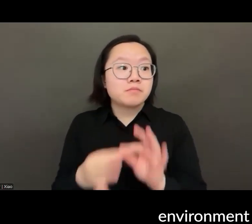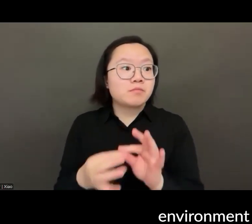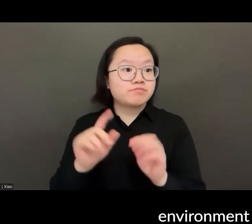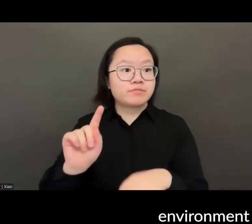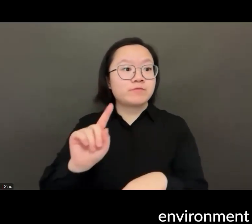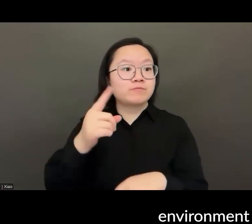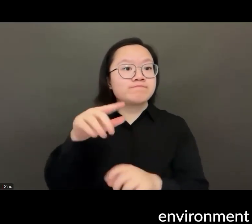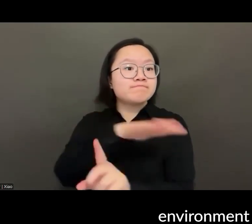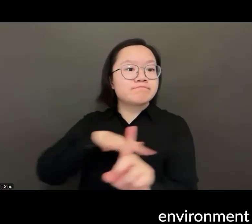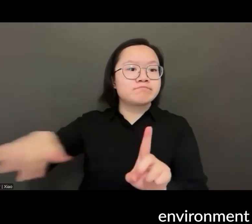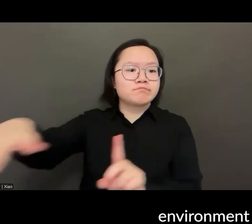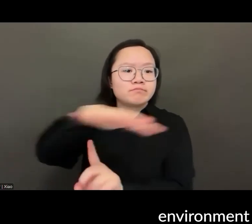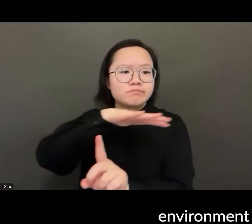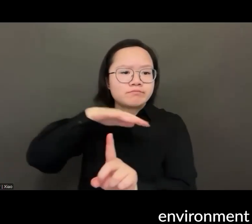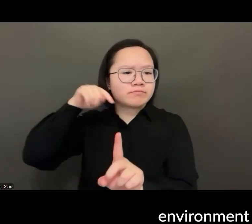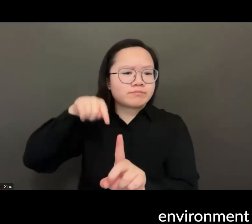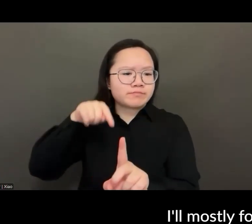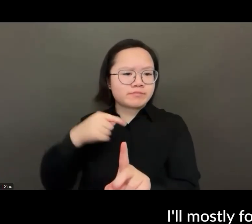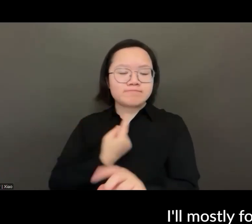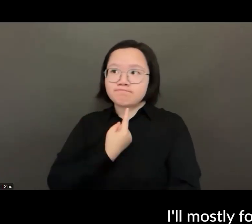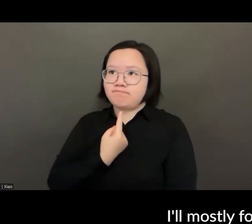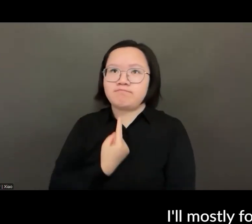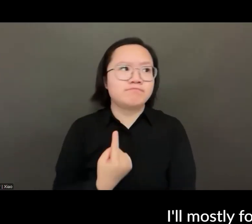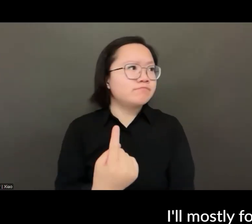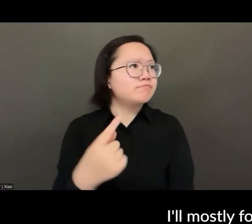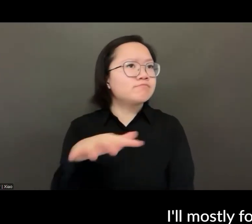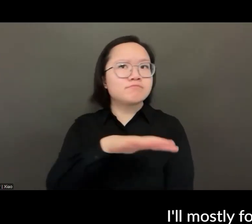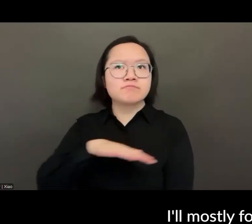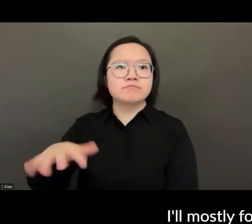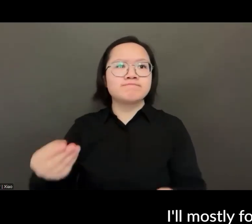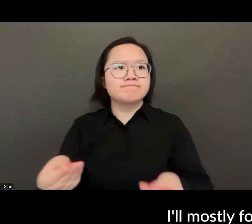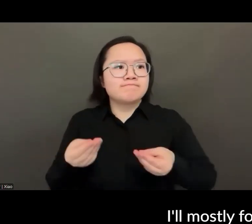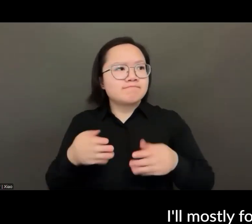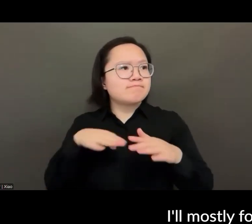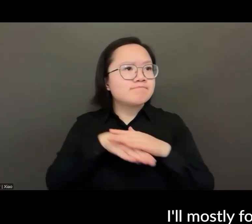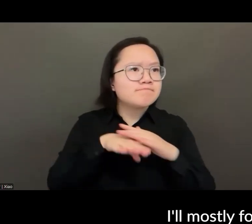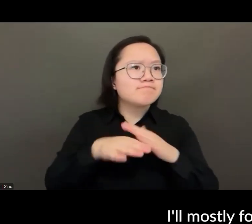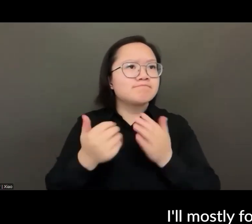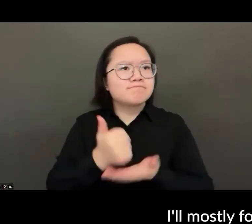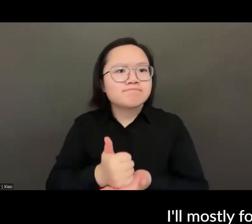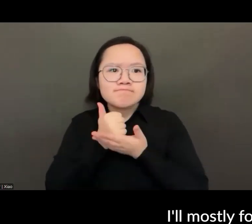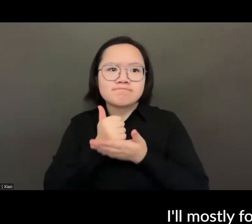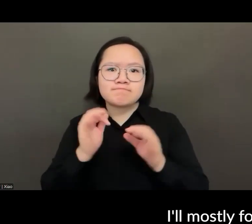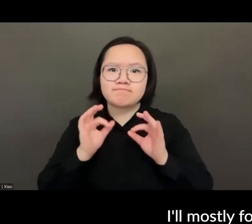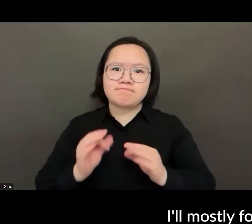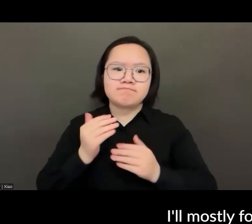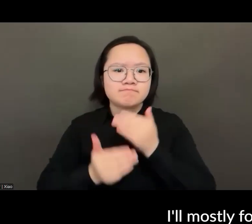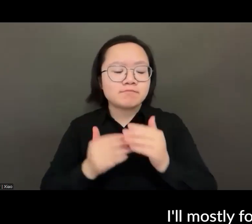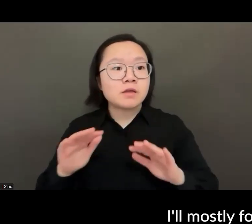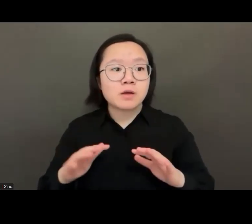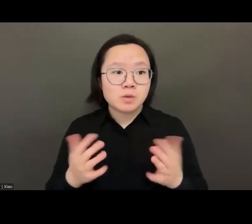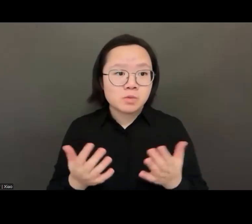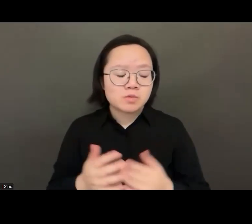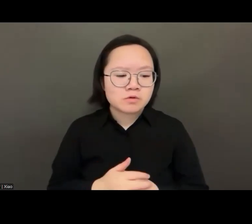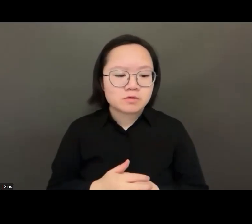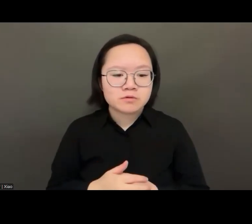persons with disabilities. And in this case, of course, I will mostly focus on children with complex